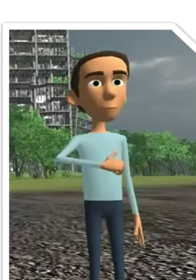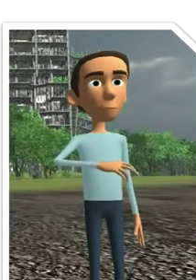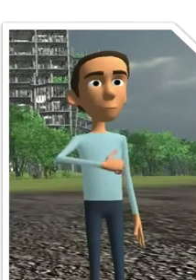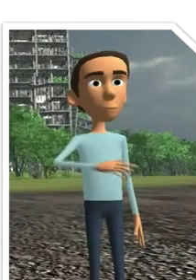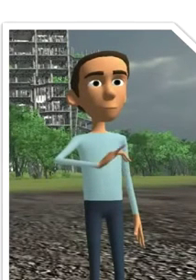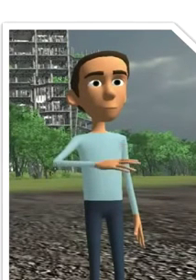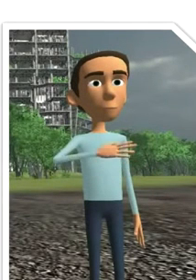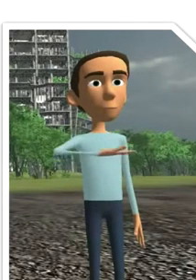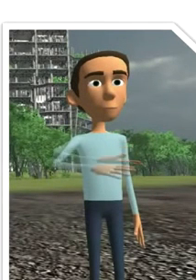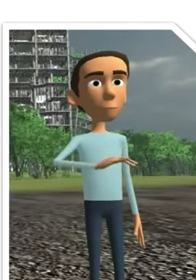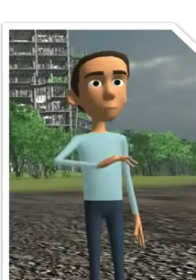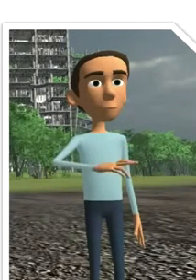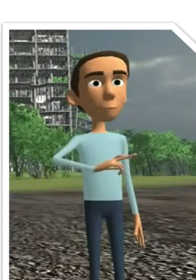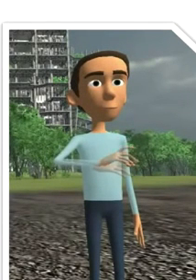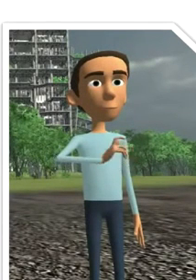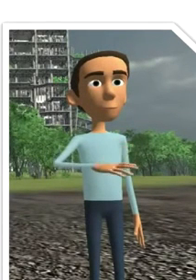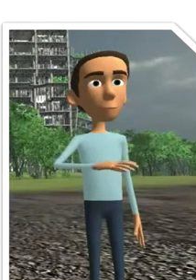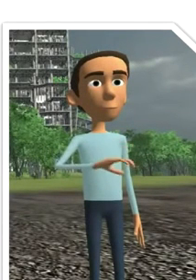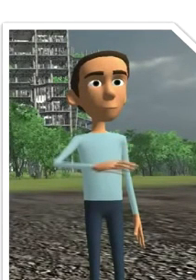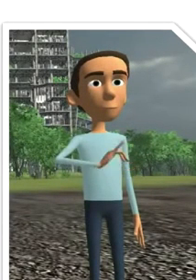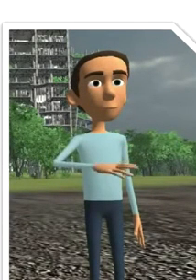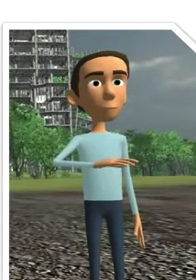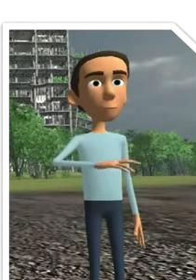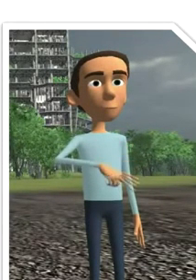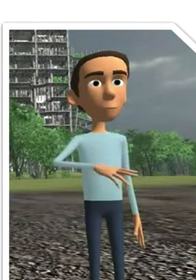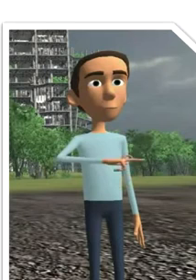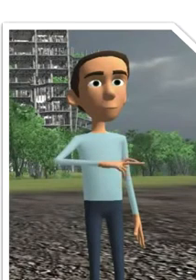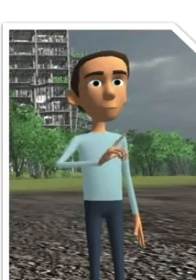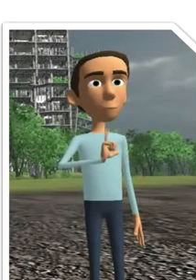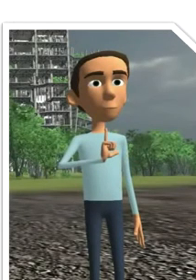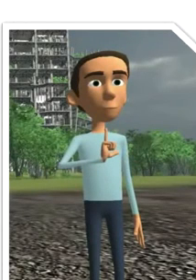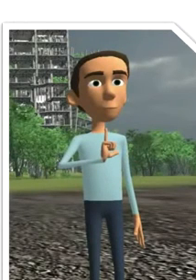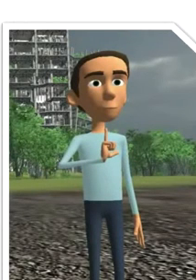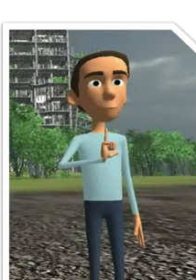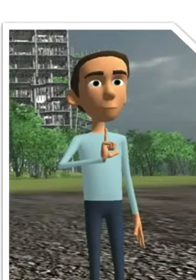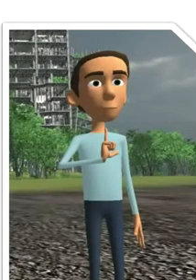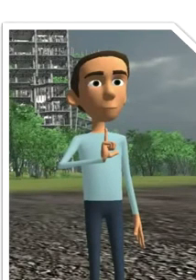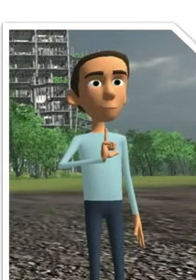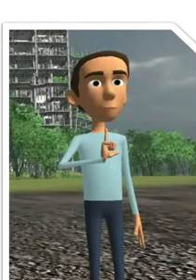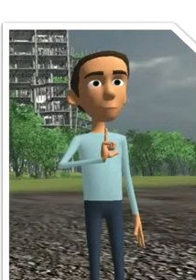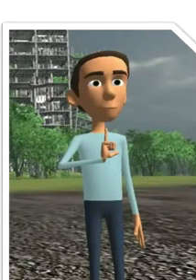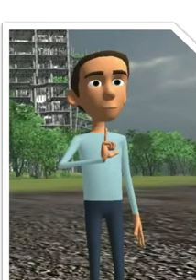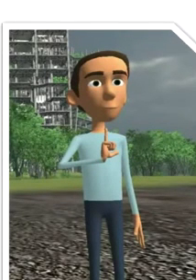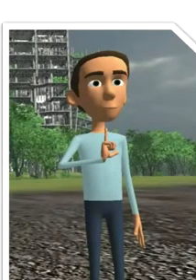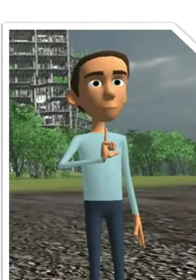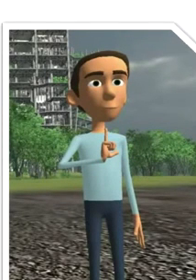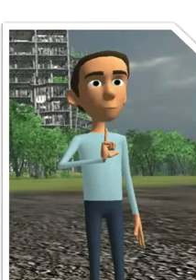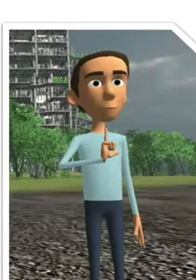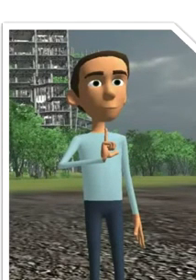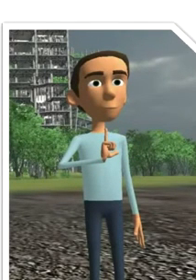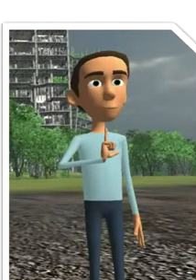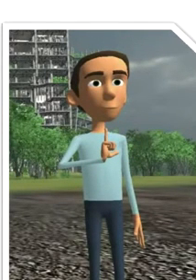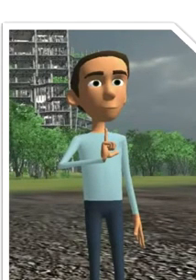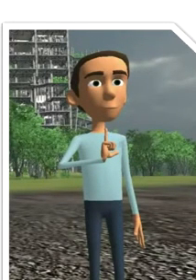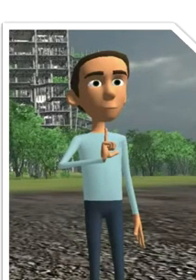words, letters, numbers, then words, then sentences. Of course, we don't teach all of them. We choose some of the most